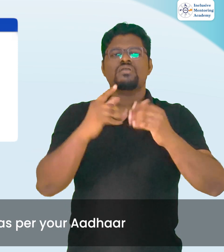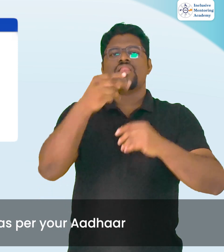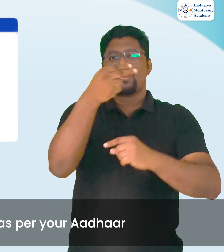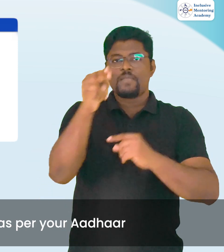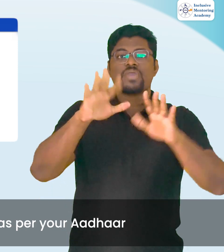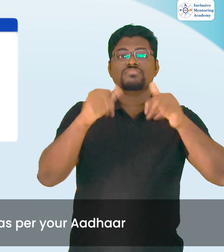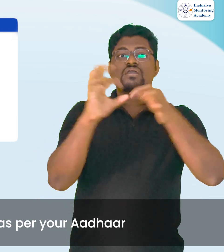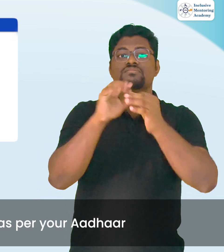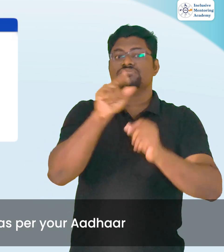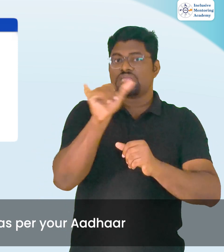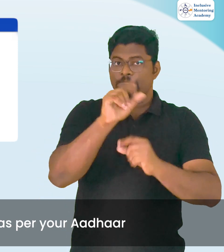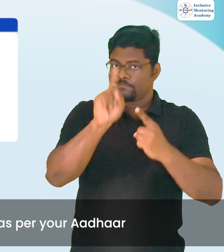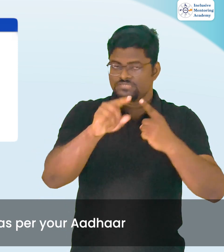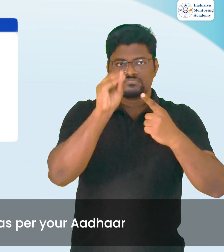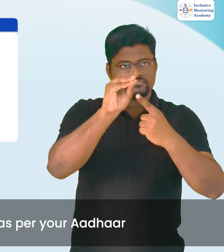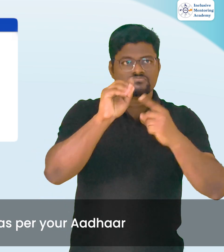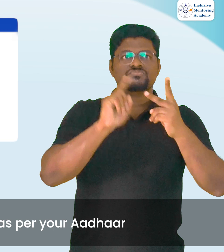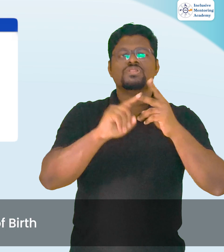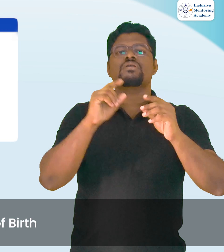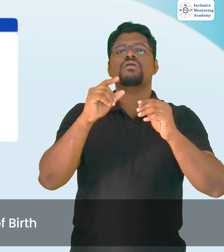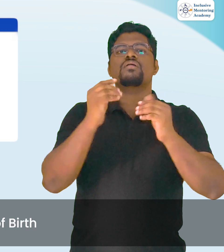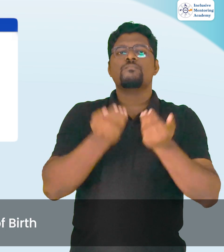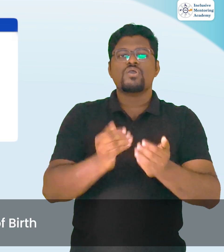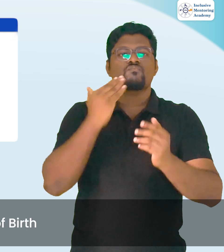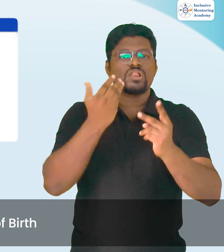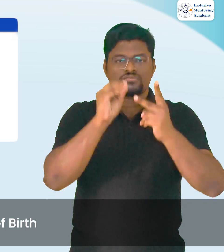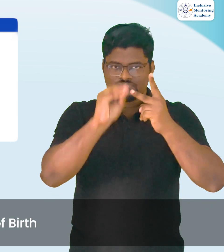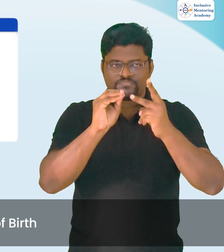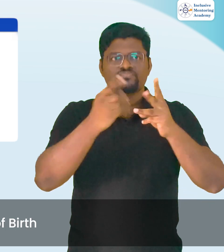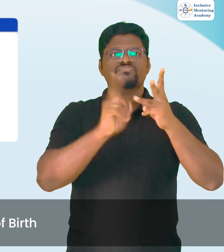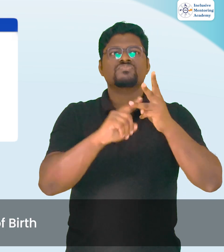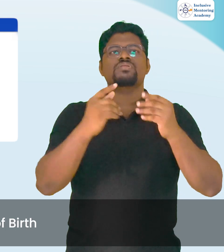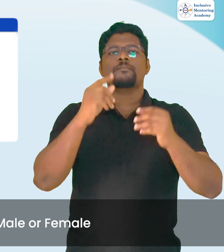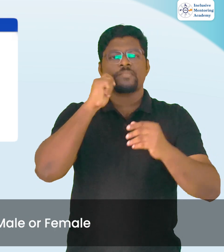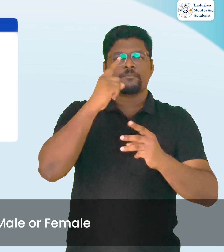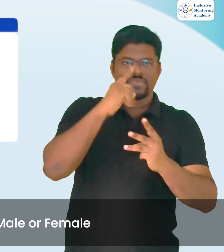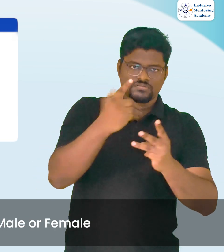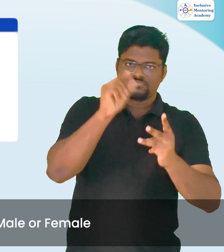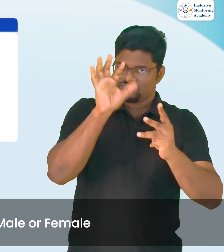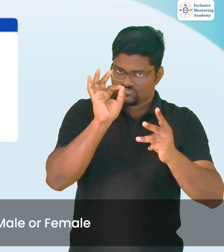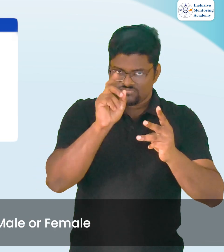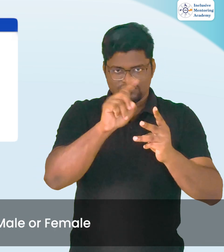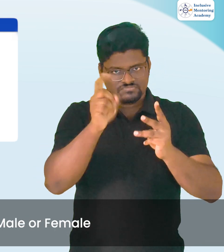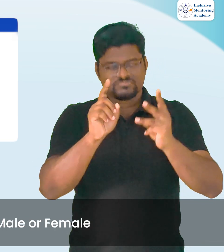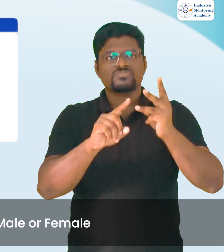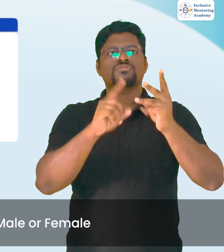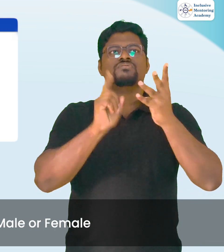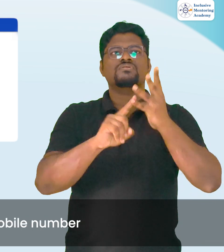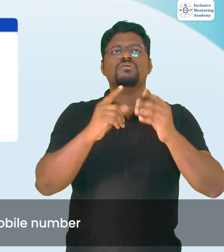Fill in your full name as per your Aadhaar. Date of birth. Choose either male or female. Enter your